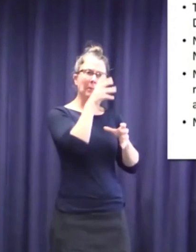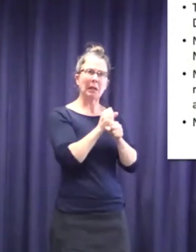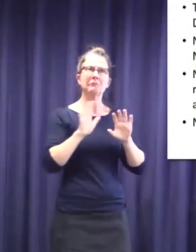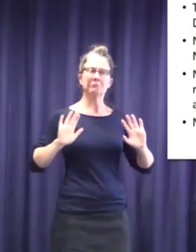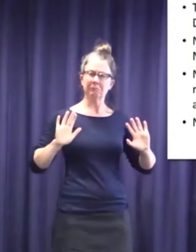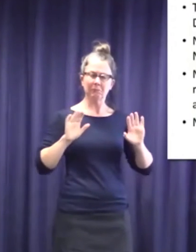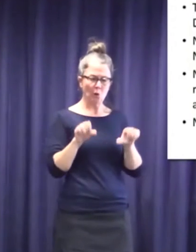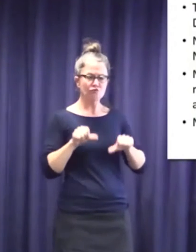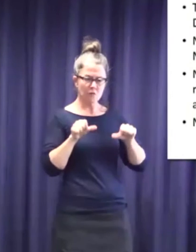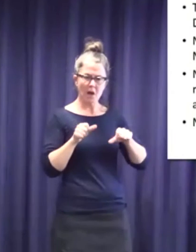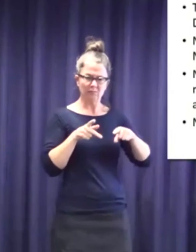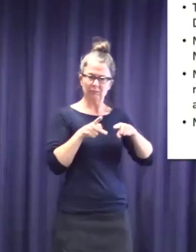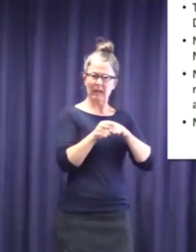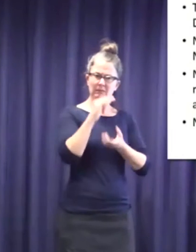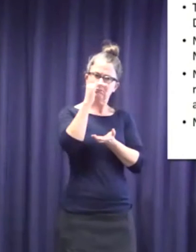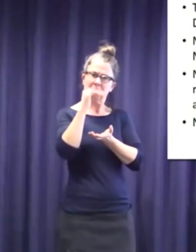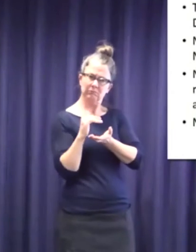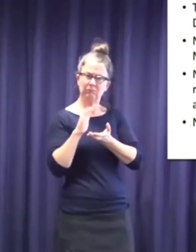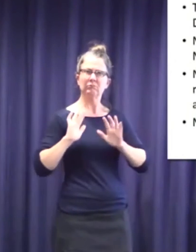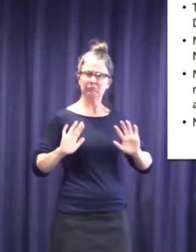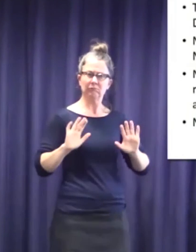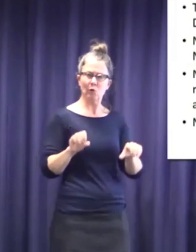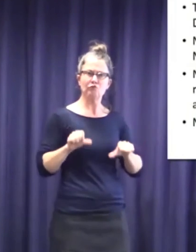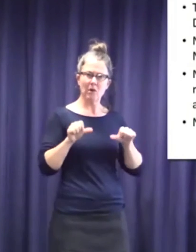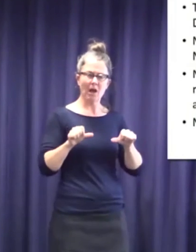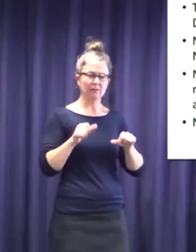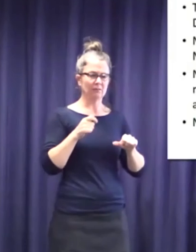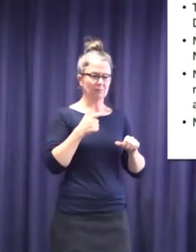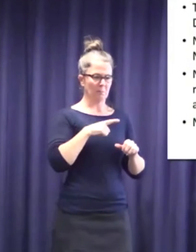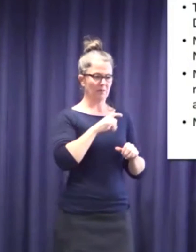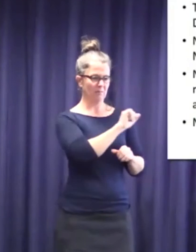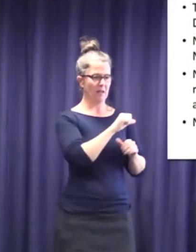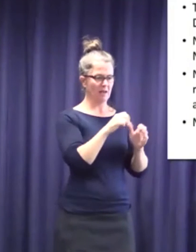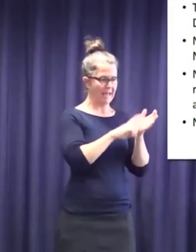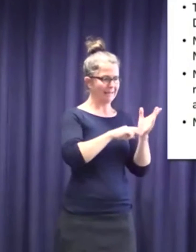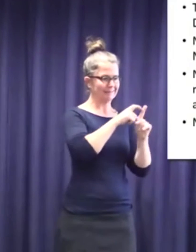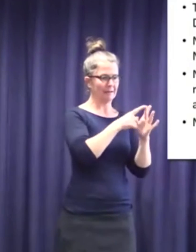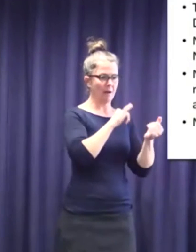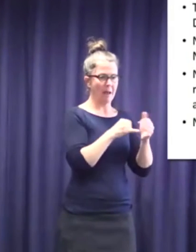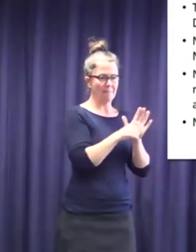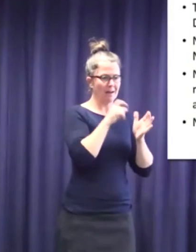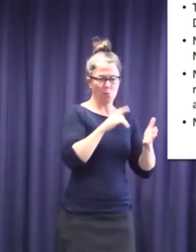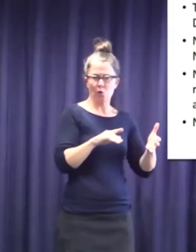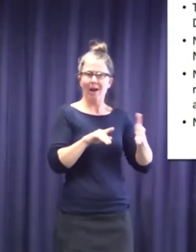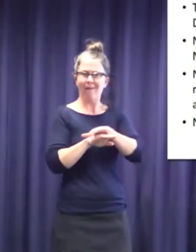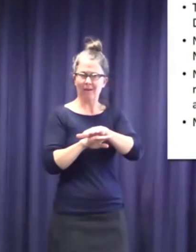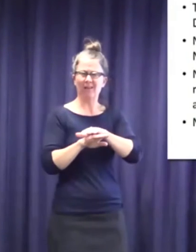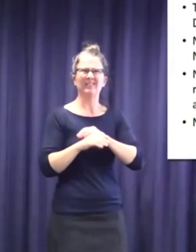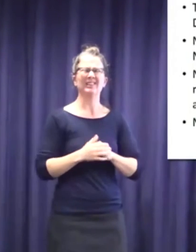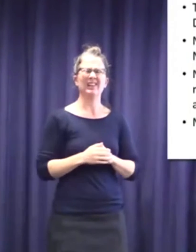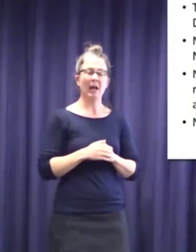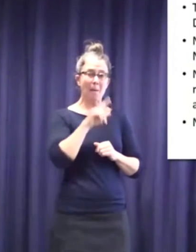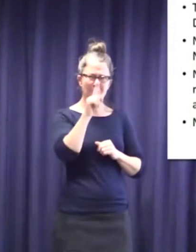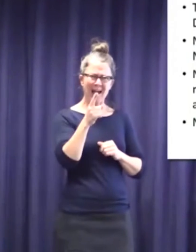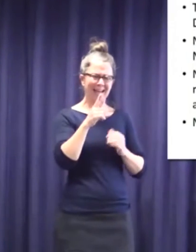the packages will make up for the shortfall. NDIS planners are still telling people that NABS is not in the NDIS. And